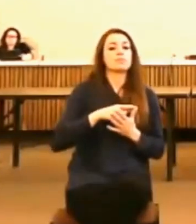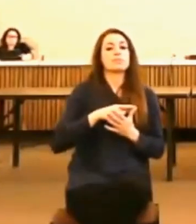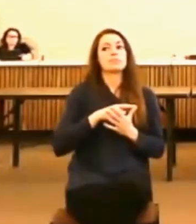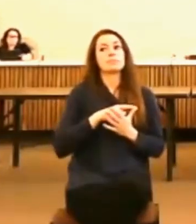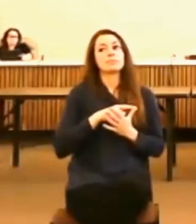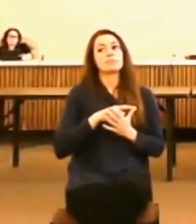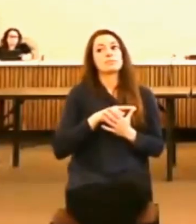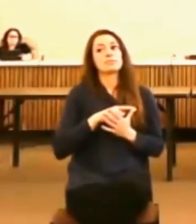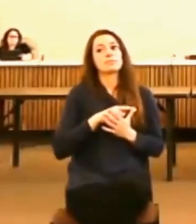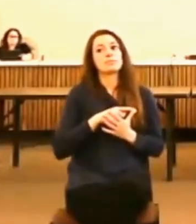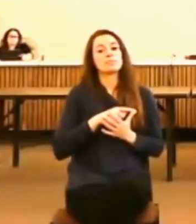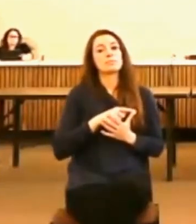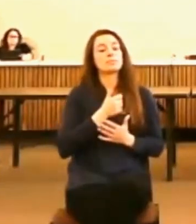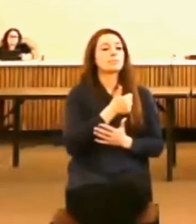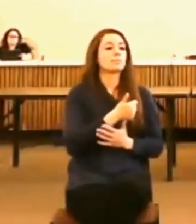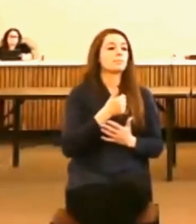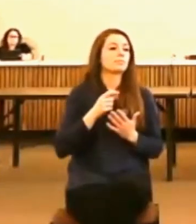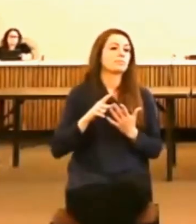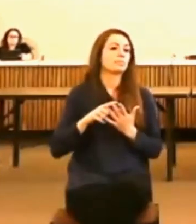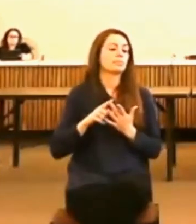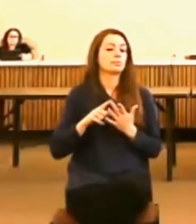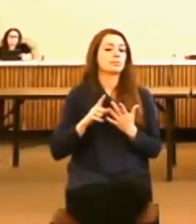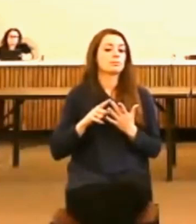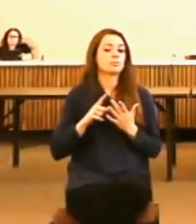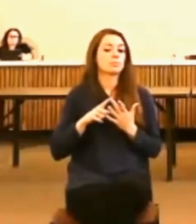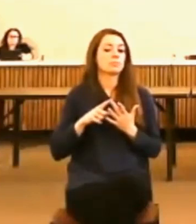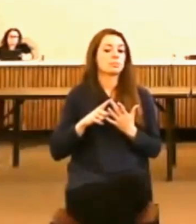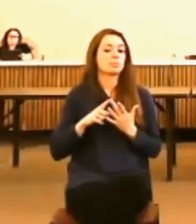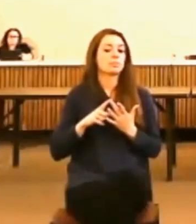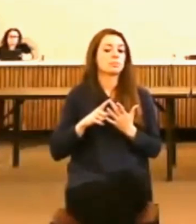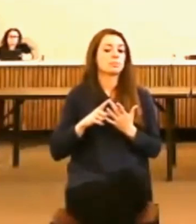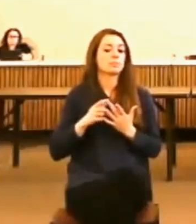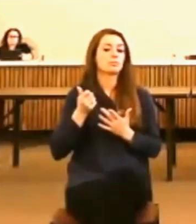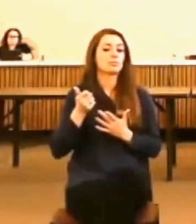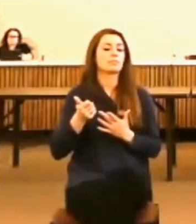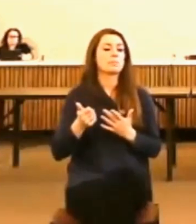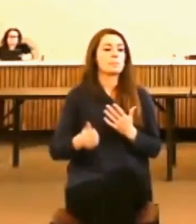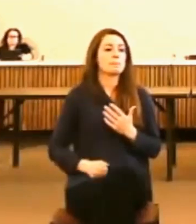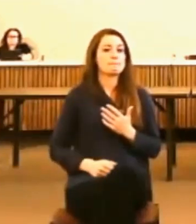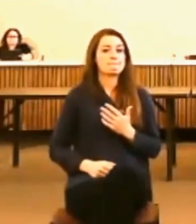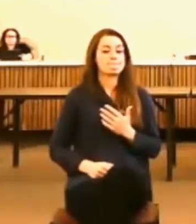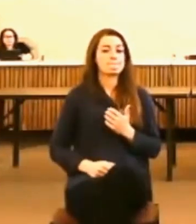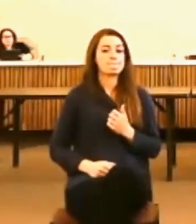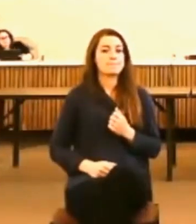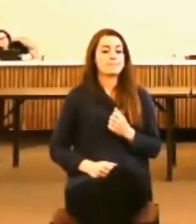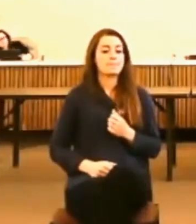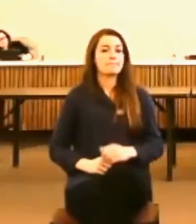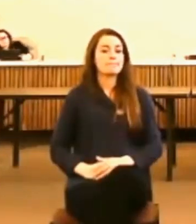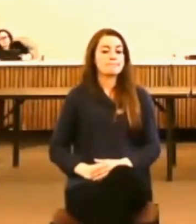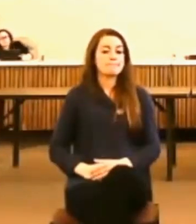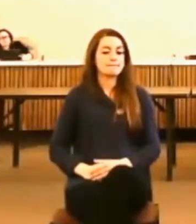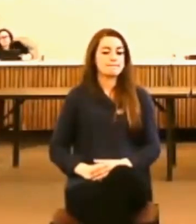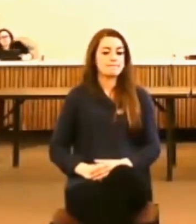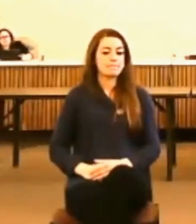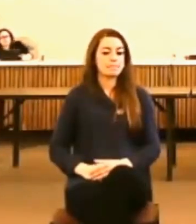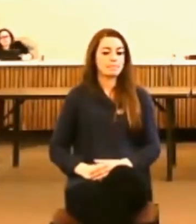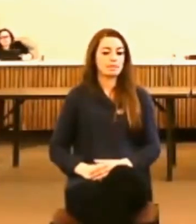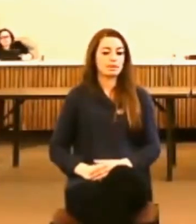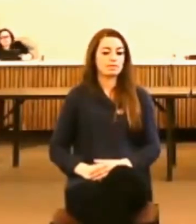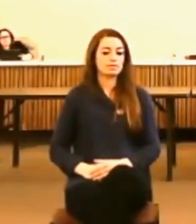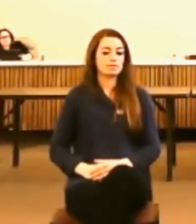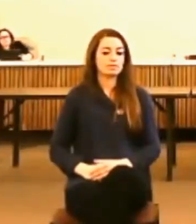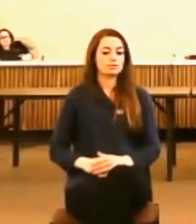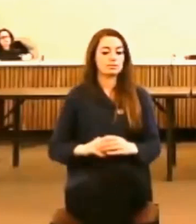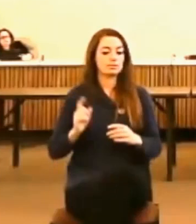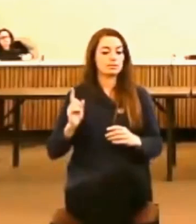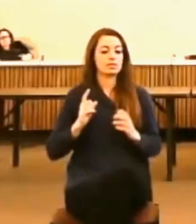zone. The researchers identified as many as 391 regions in the canine